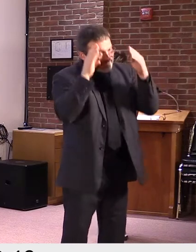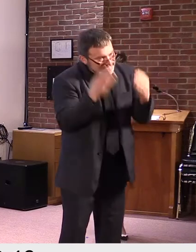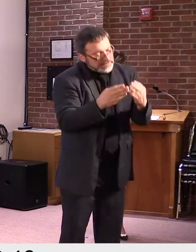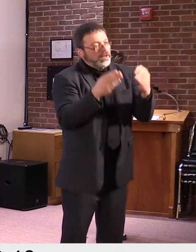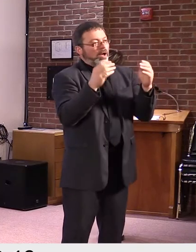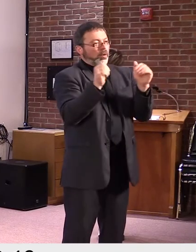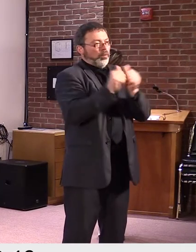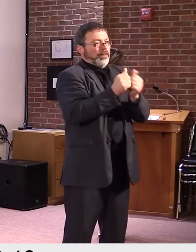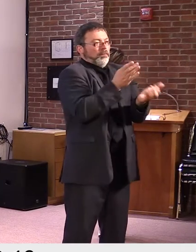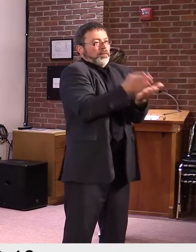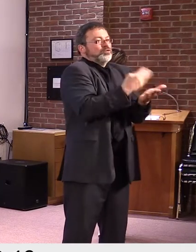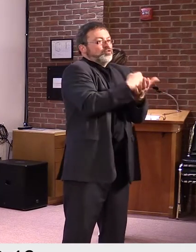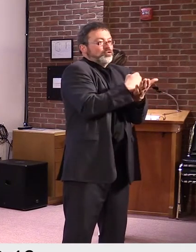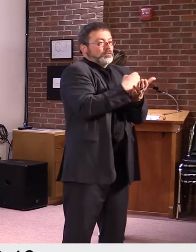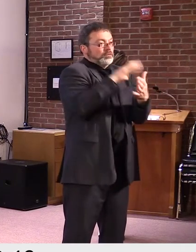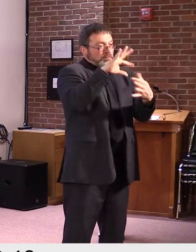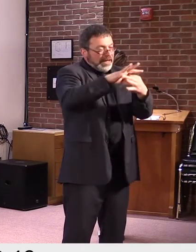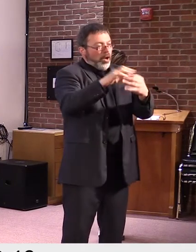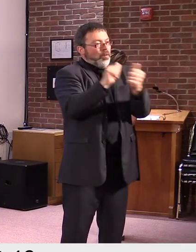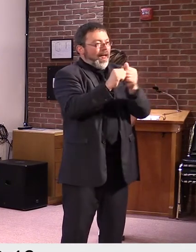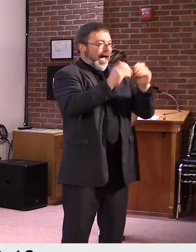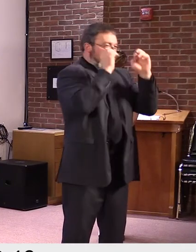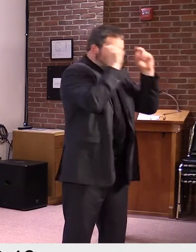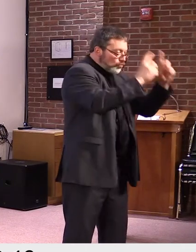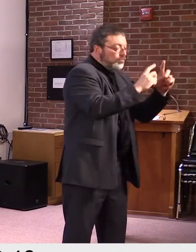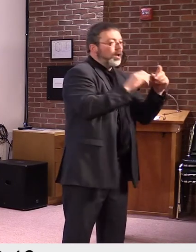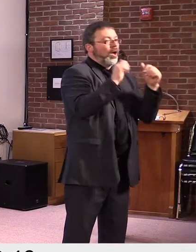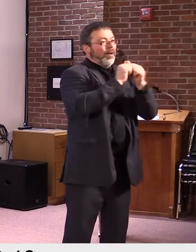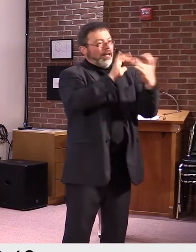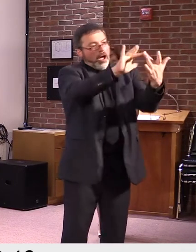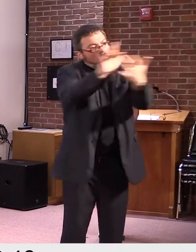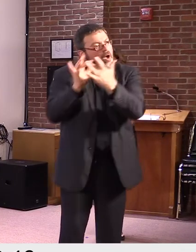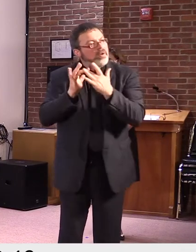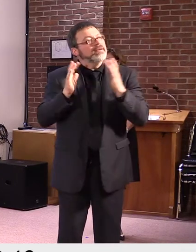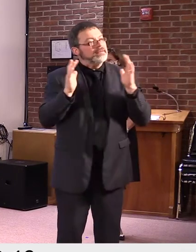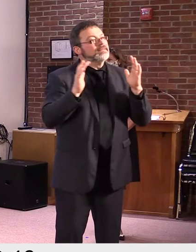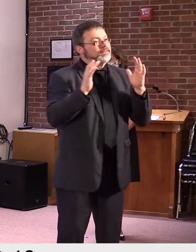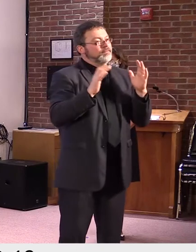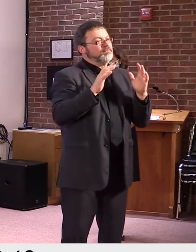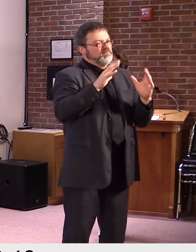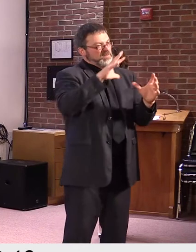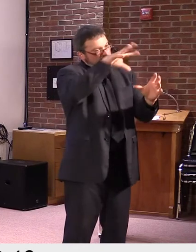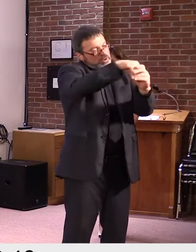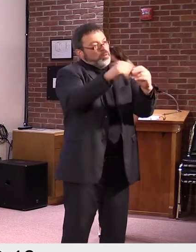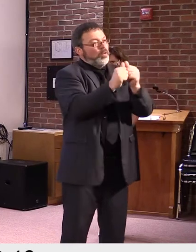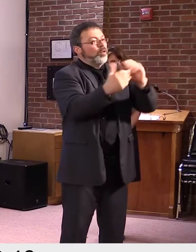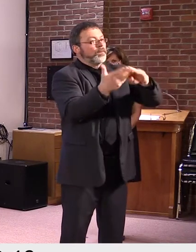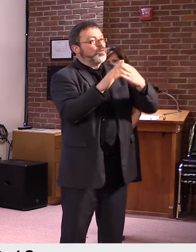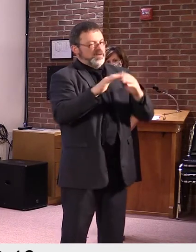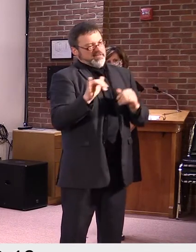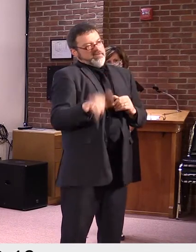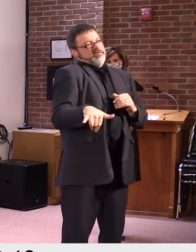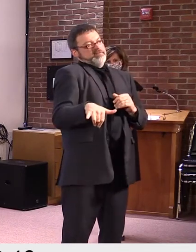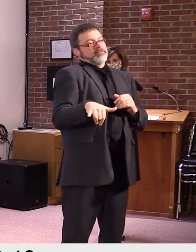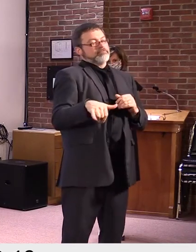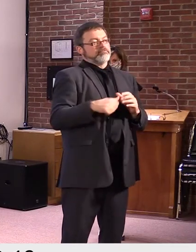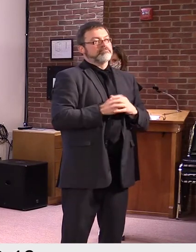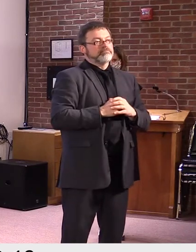education, outreach, and intervention, and again, some of the things that we were talking about earlier this year in modernization. All right, we still have